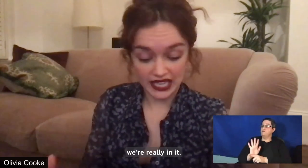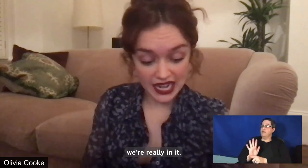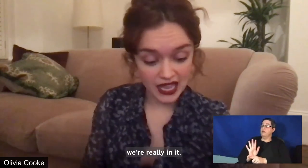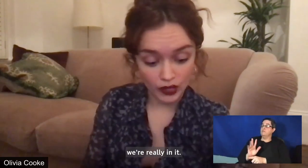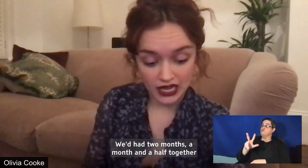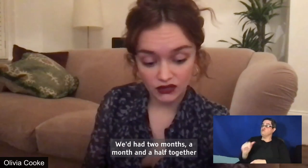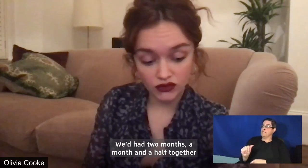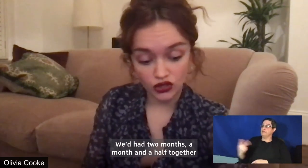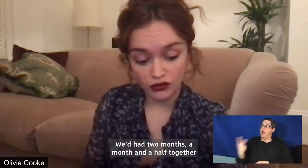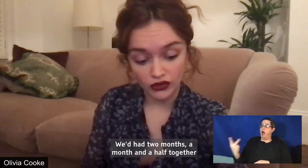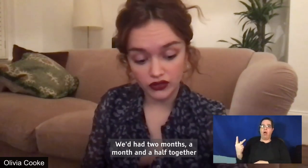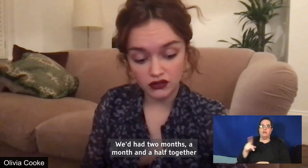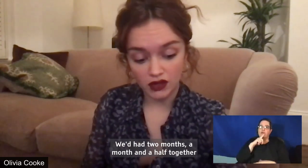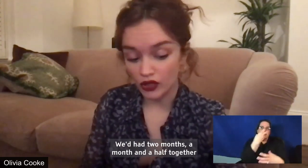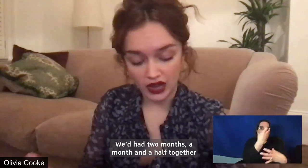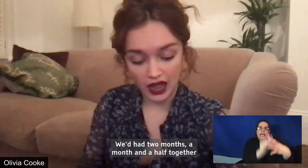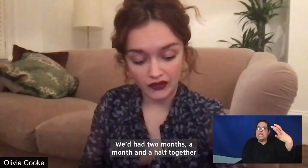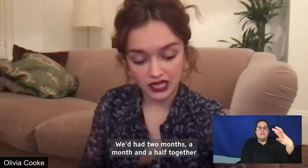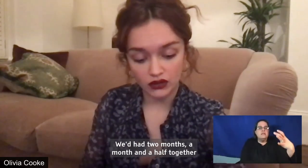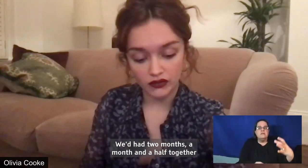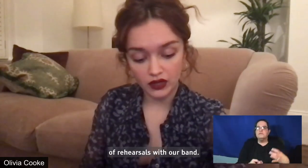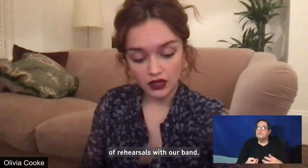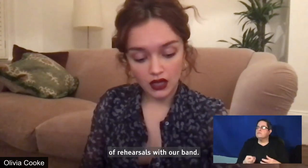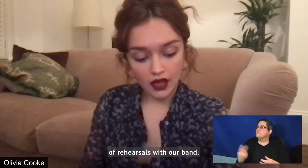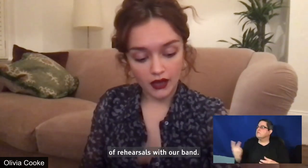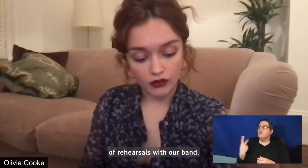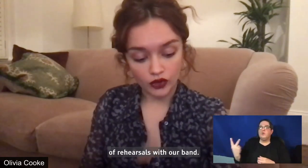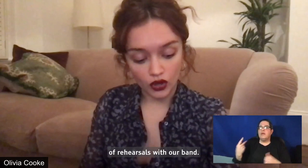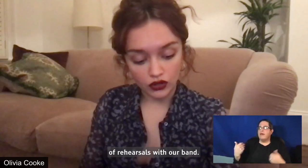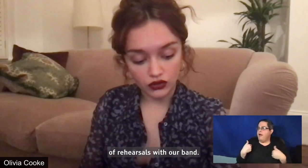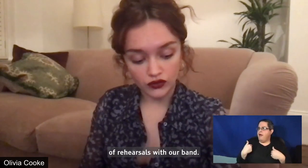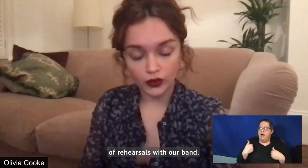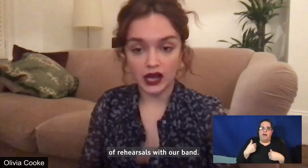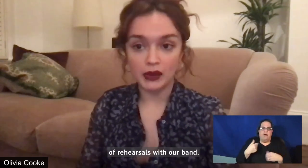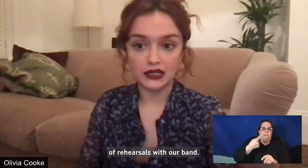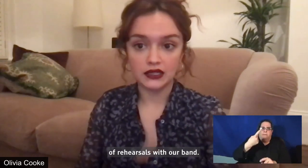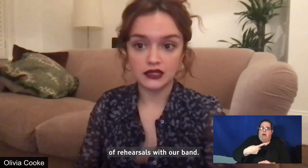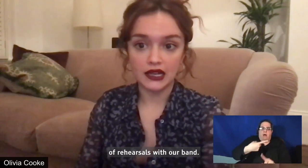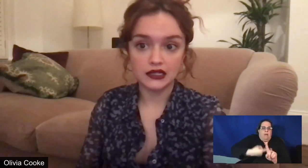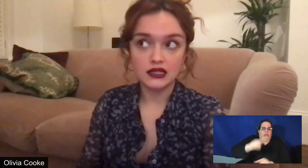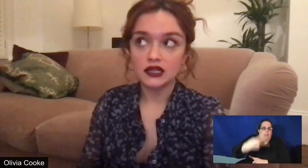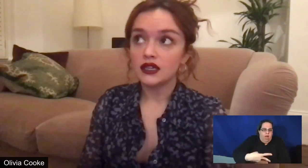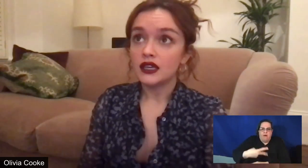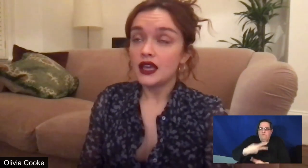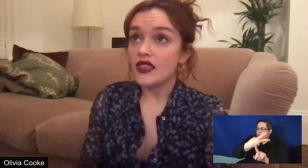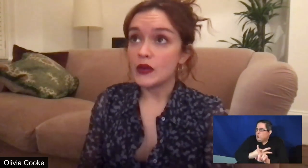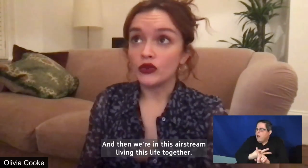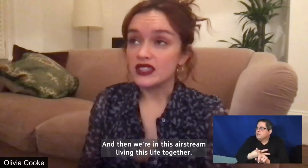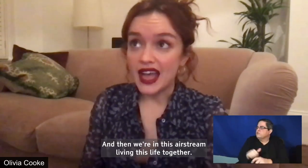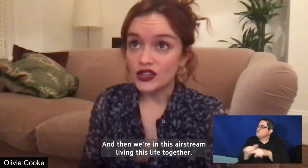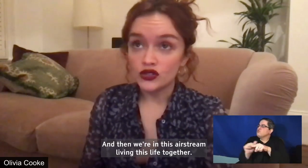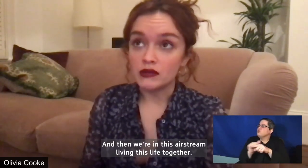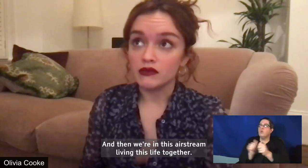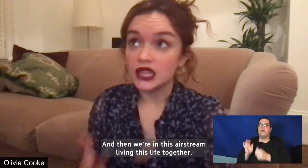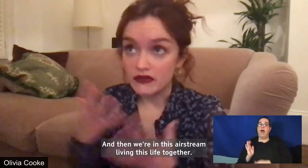were really in it, and we'd had 2 months, a month and a half together of rehearsals with our band, and then we're